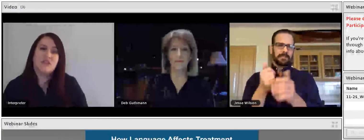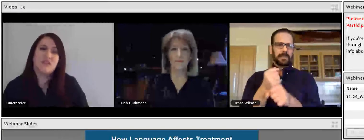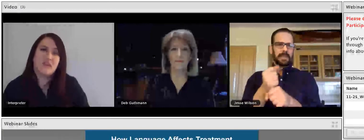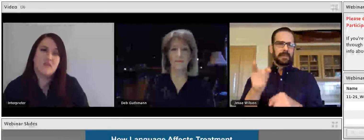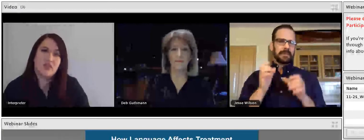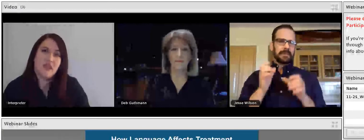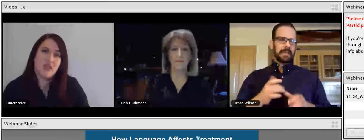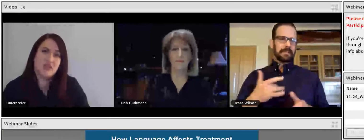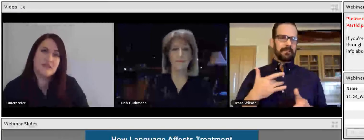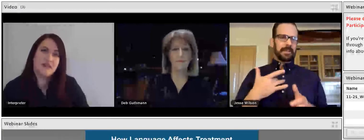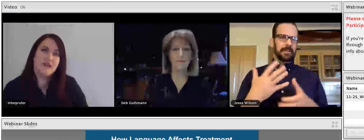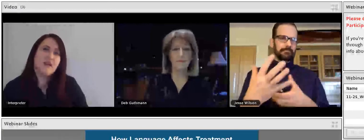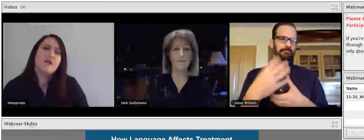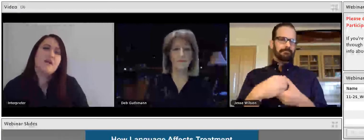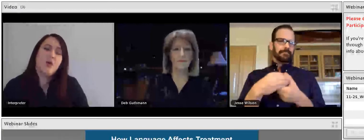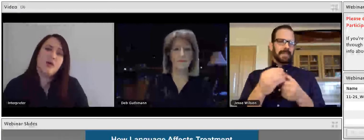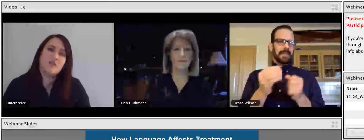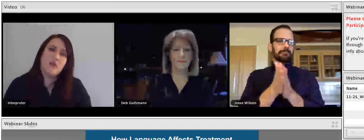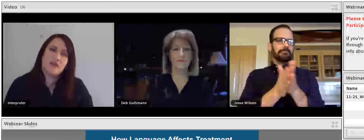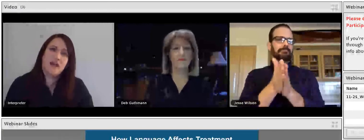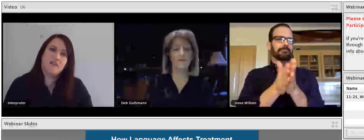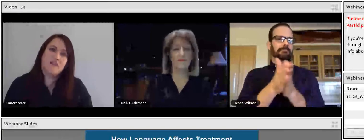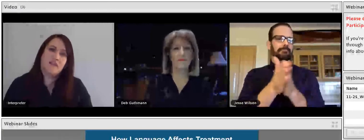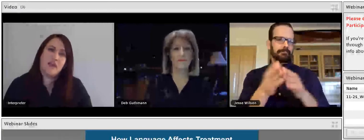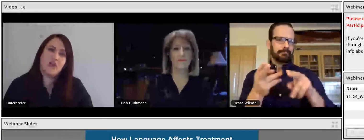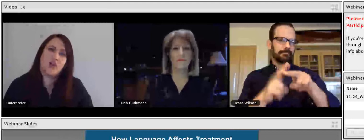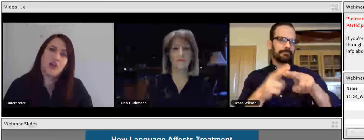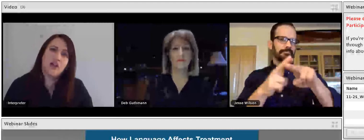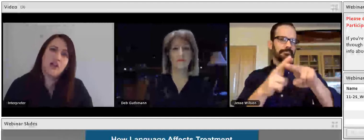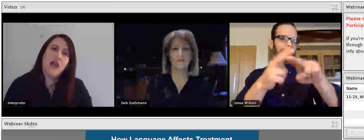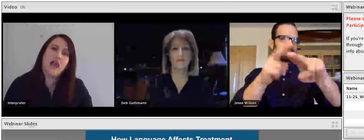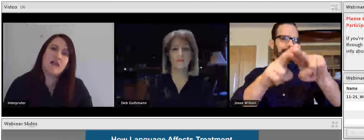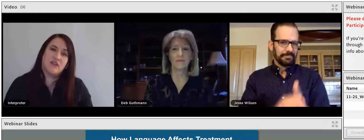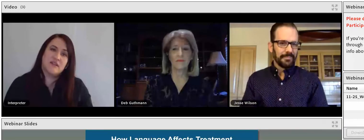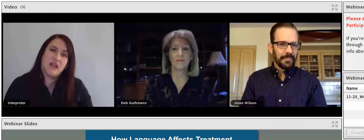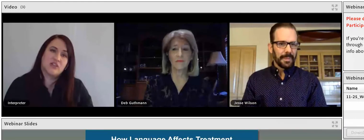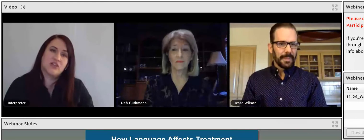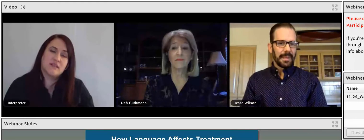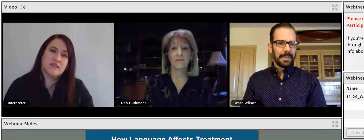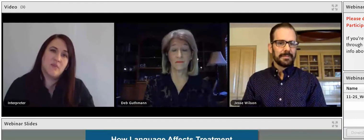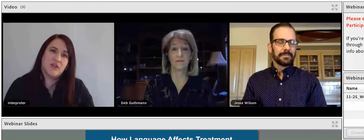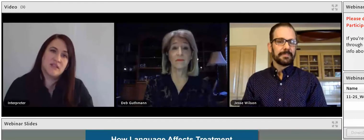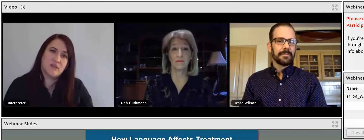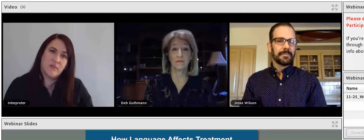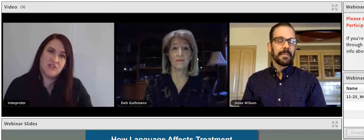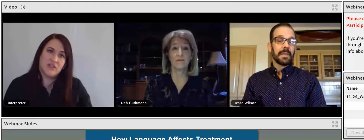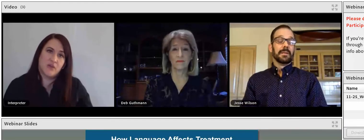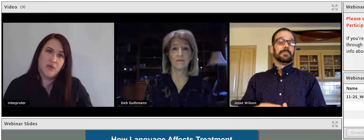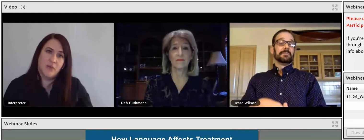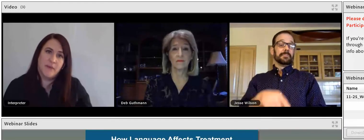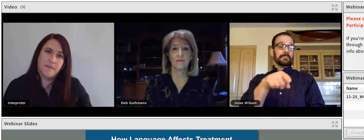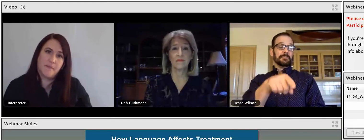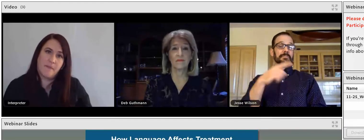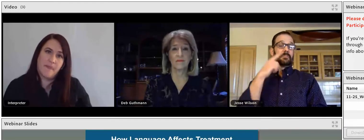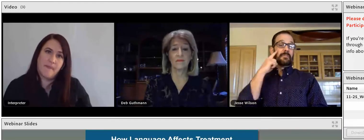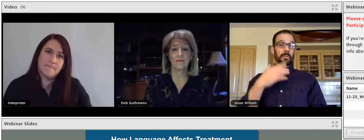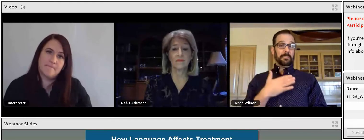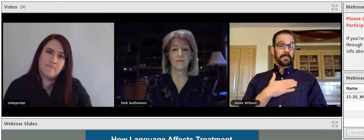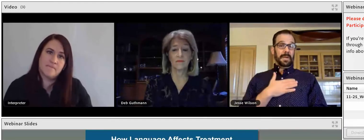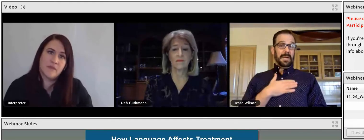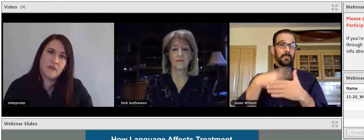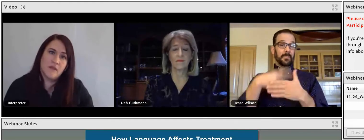they said to make sure that communication is clear. That will also make the client feel like they are heard and increase that trust and participation in group.